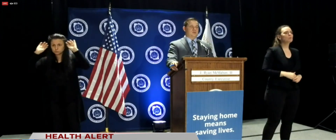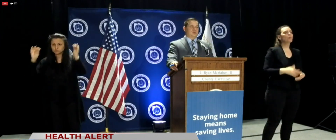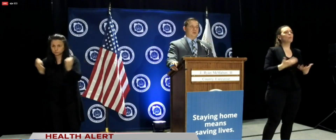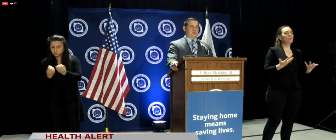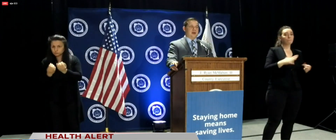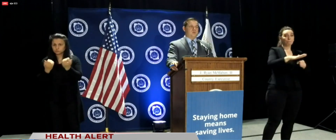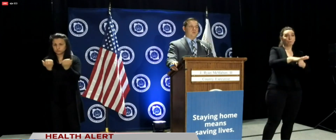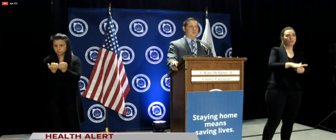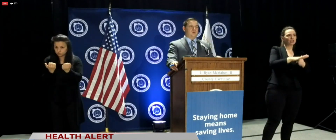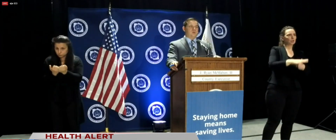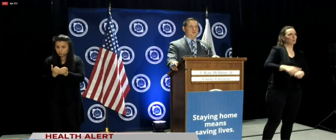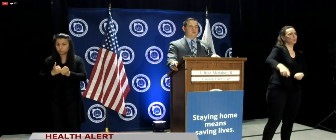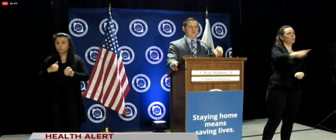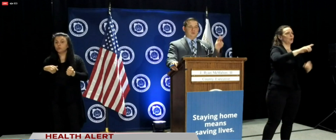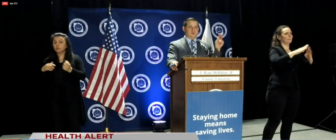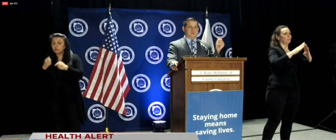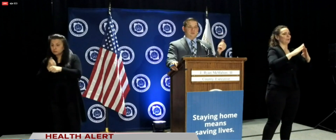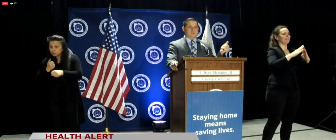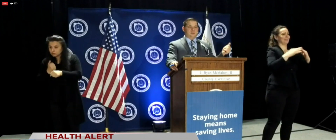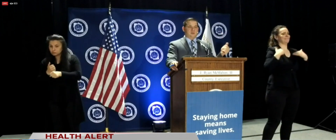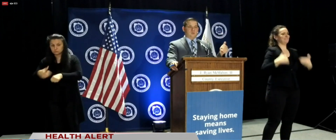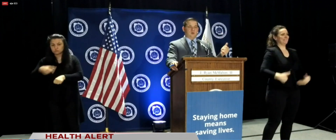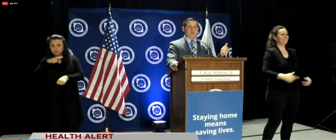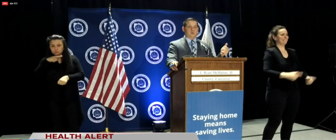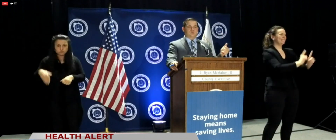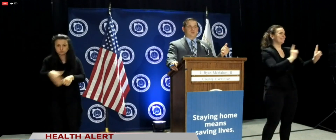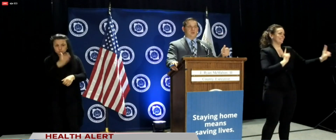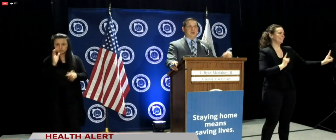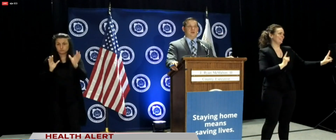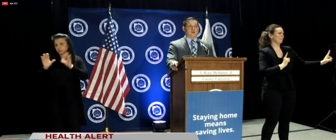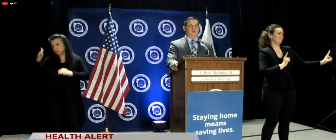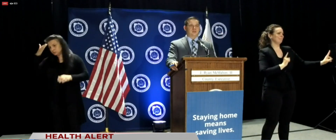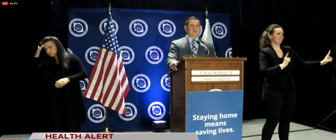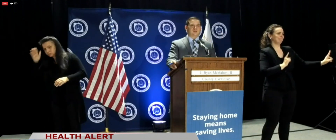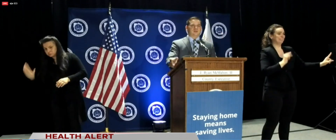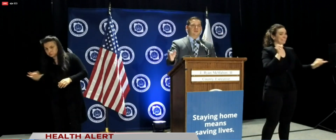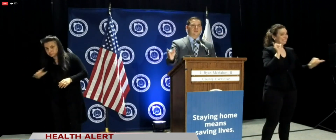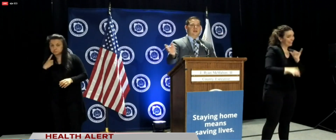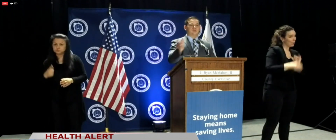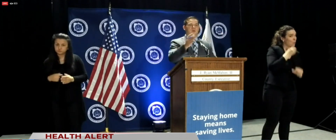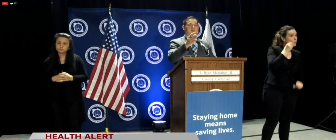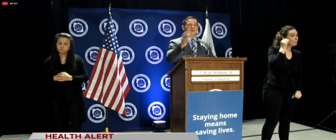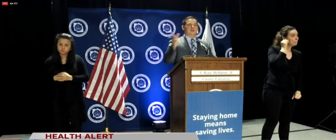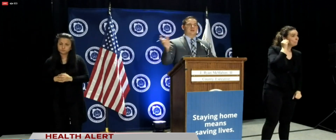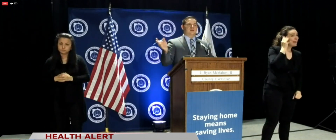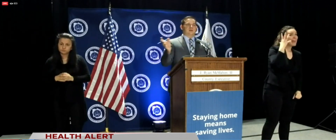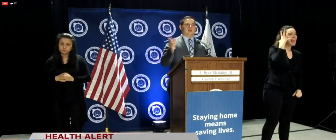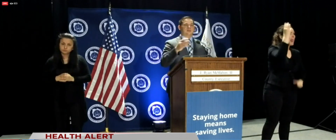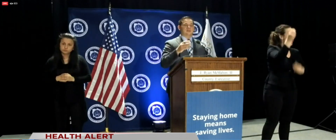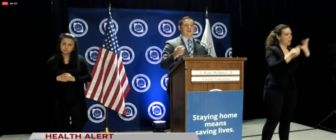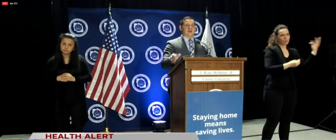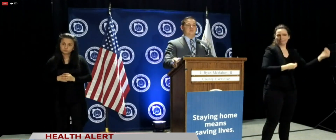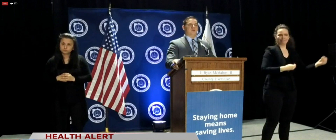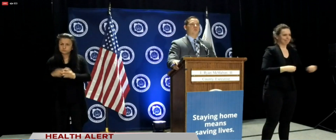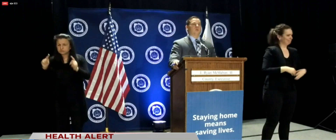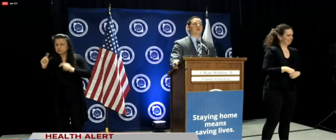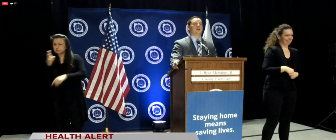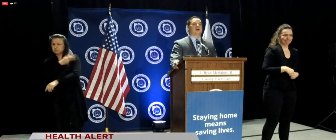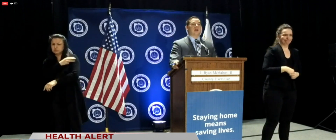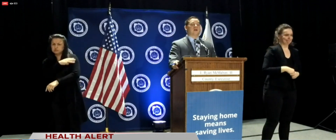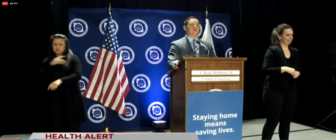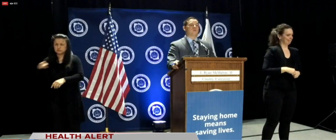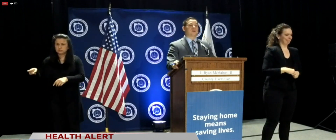there's two theories. One, we're 2 weeks behind New York City because essentially that's when the cases came, and